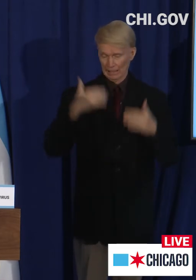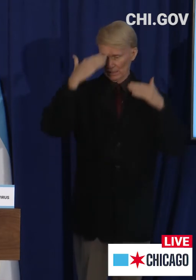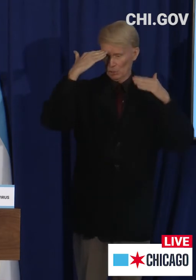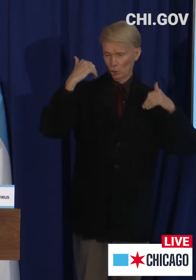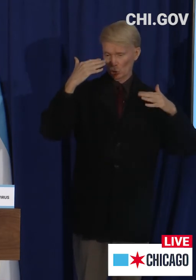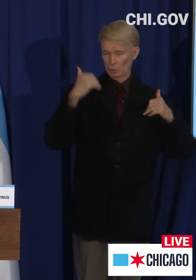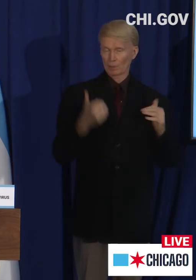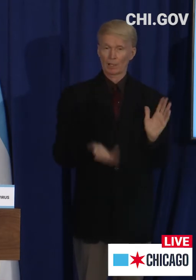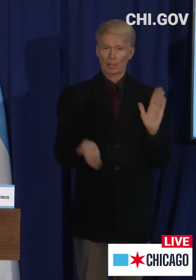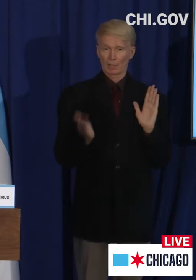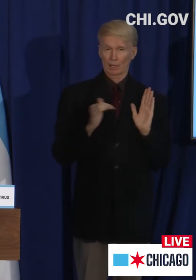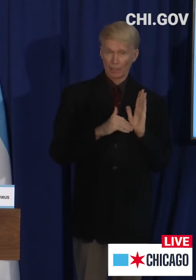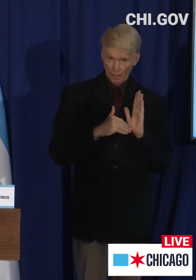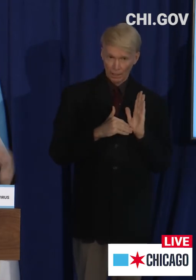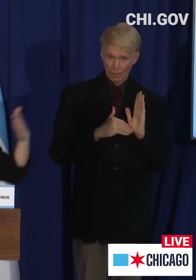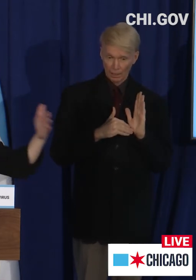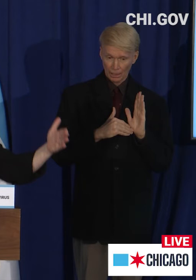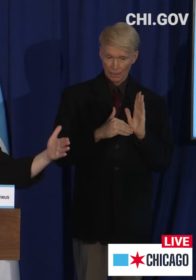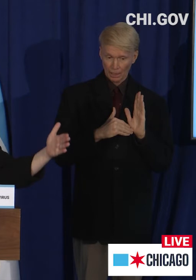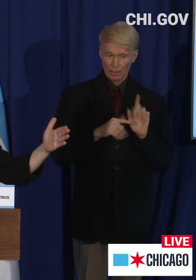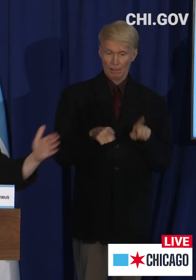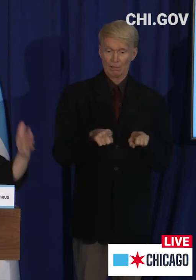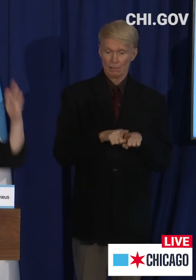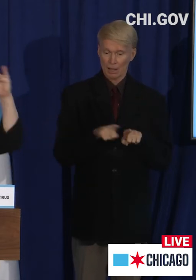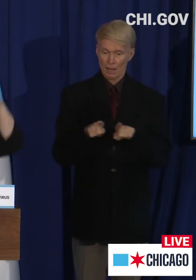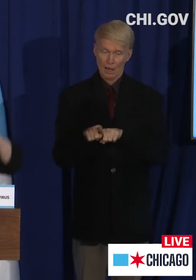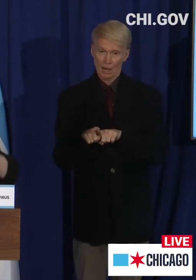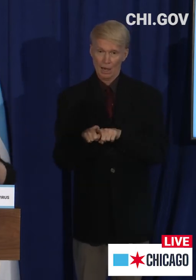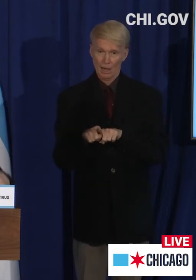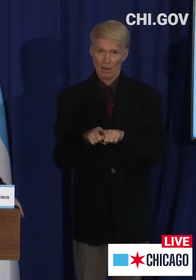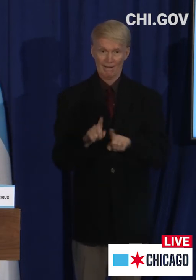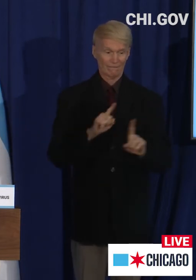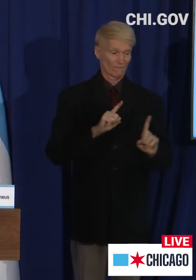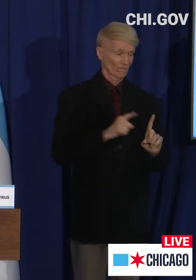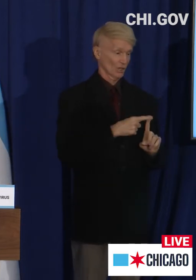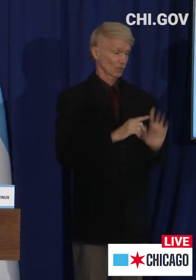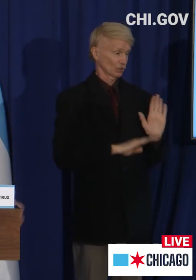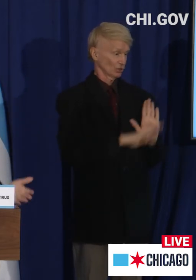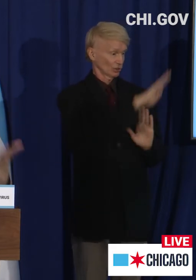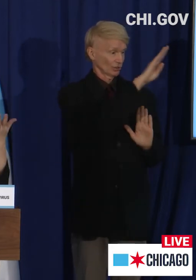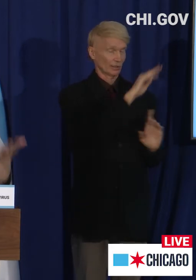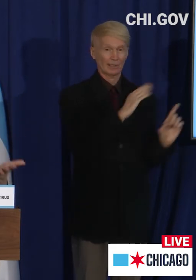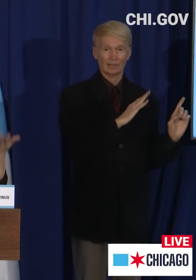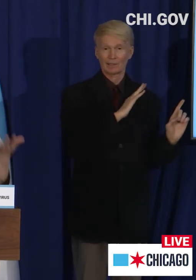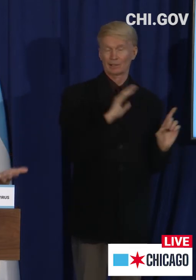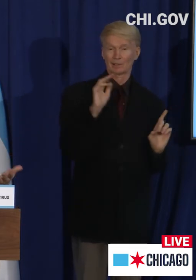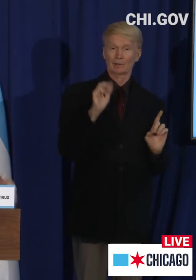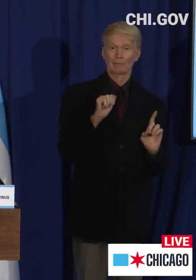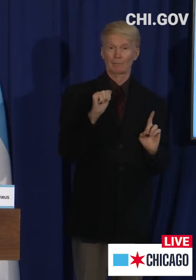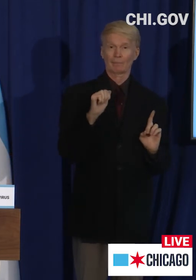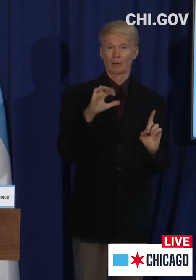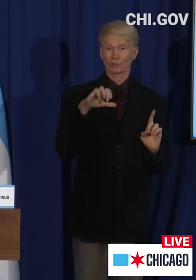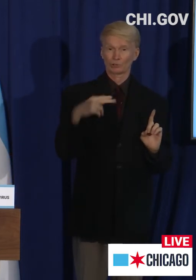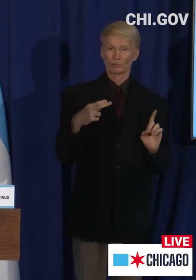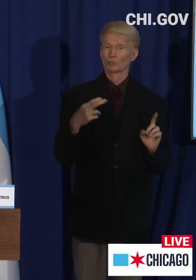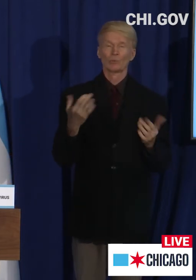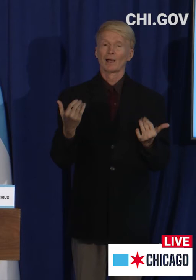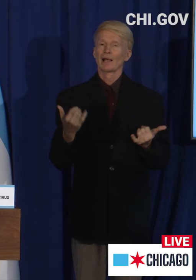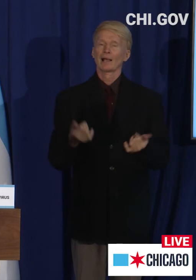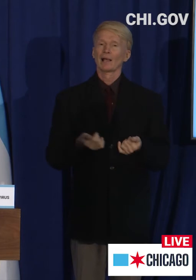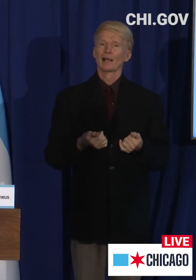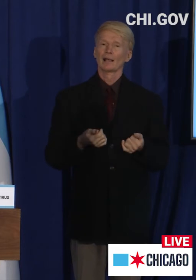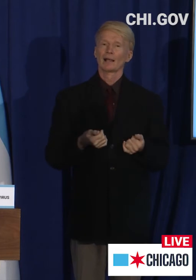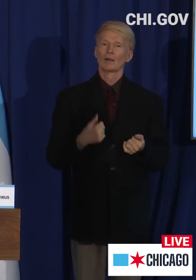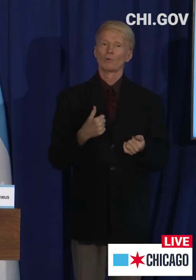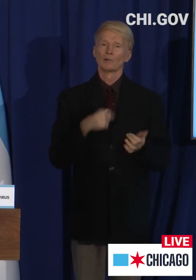a repeat at the same level of what we were seeing in that first surge. Some of this is because of the different demographics of who is